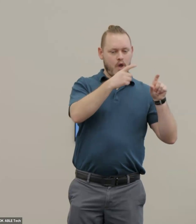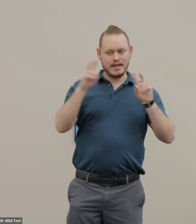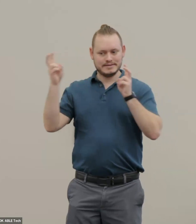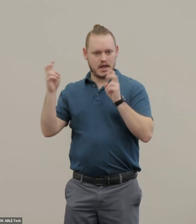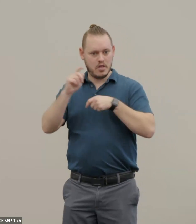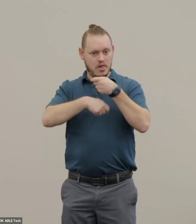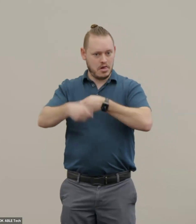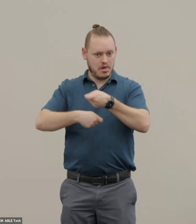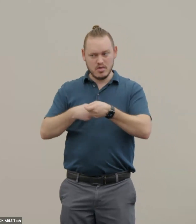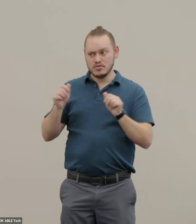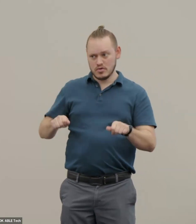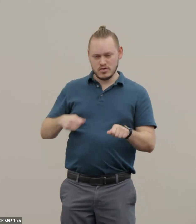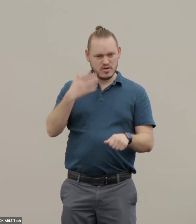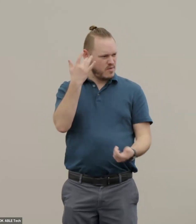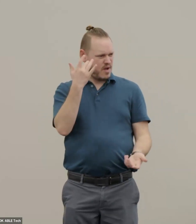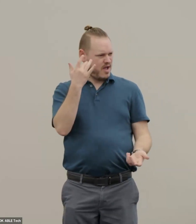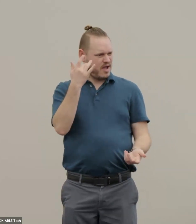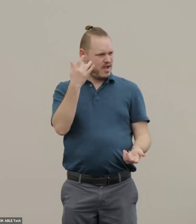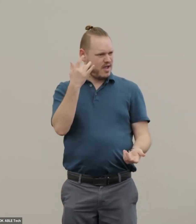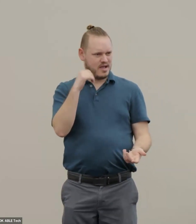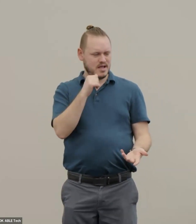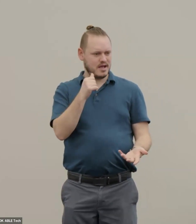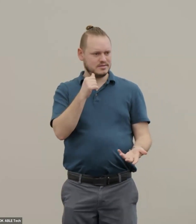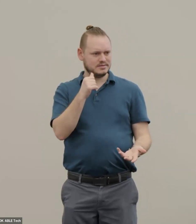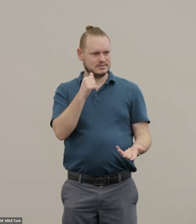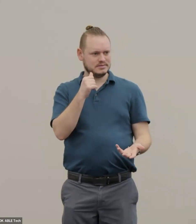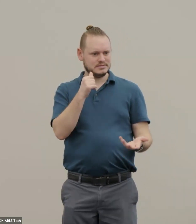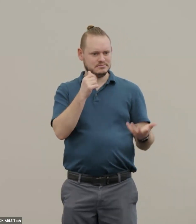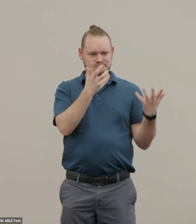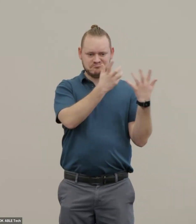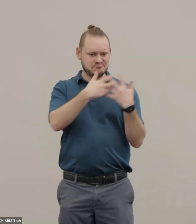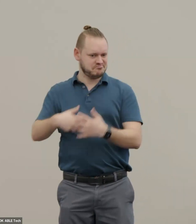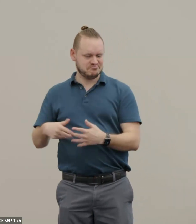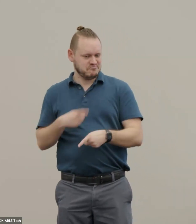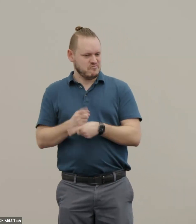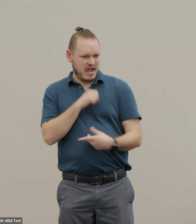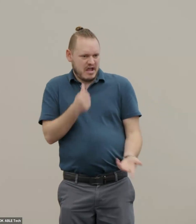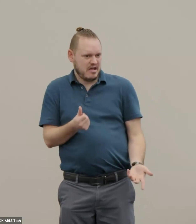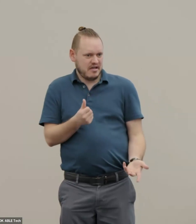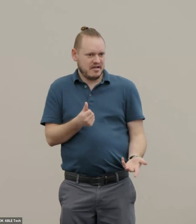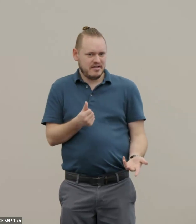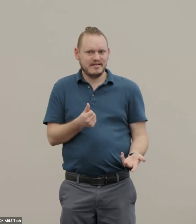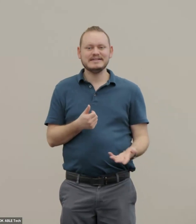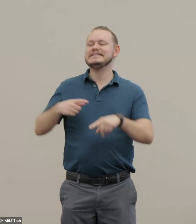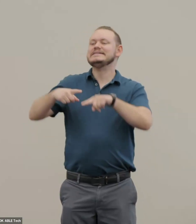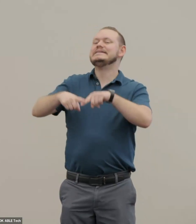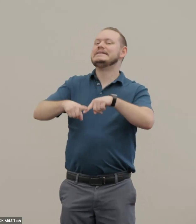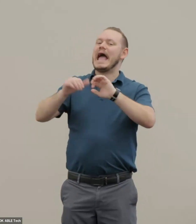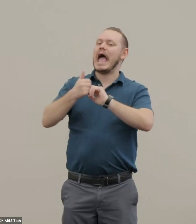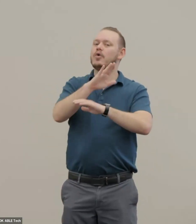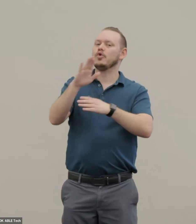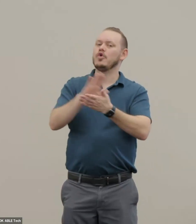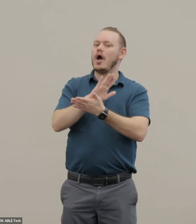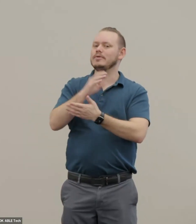could. Why would you? That's not semantically correct. Well, mean, it all title depends is on how your document